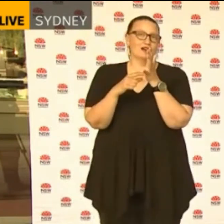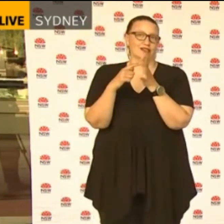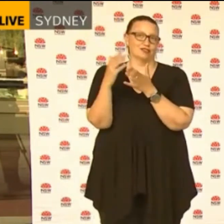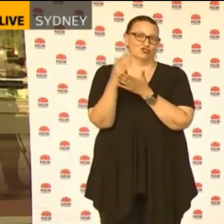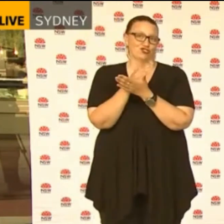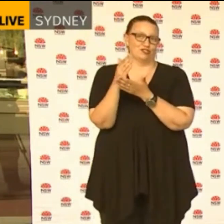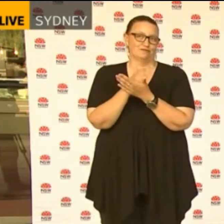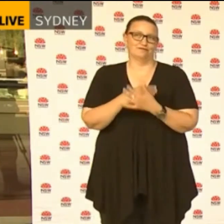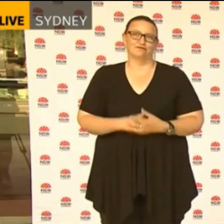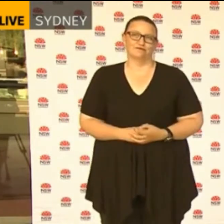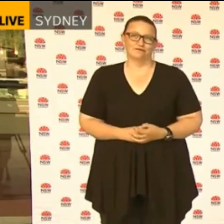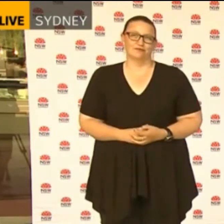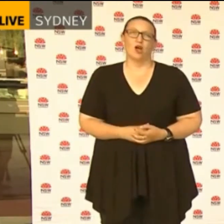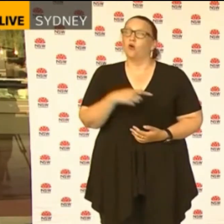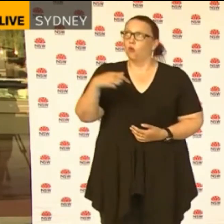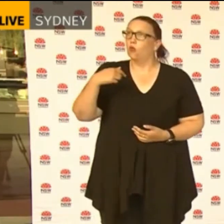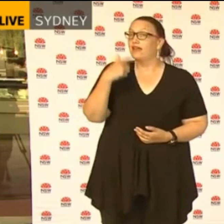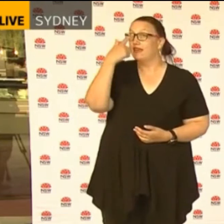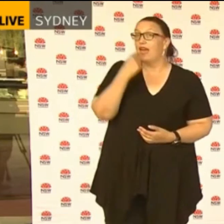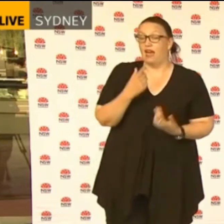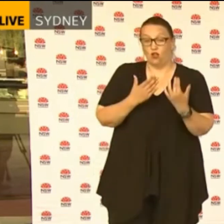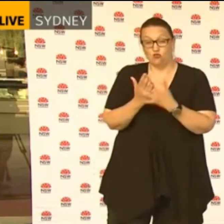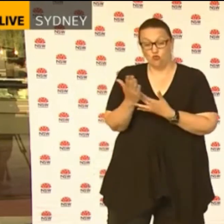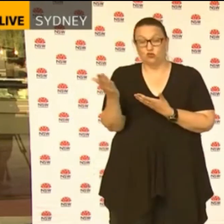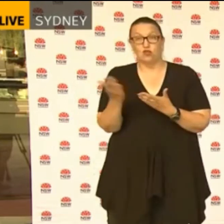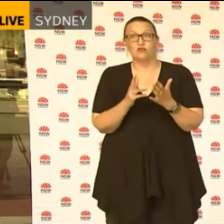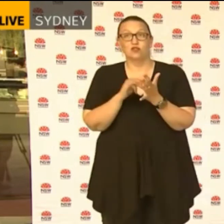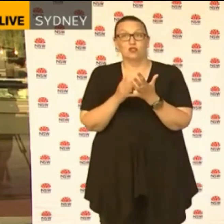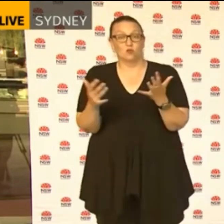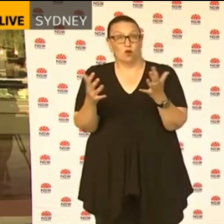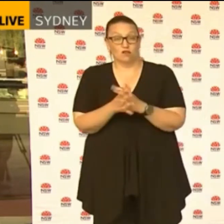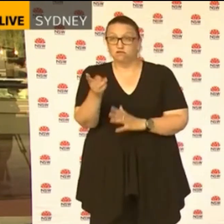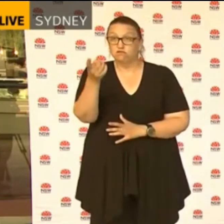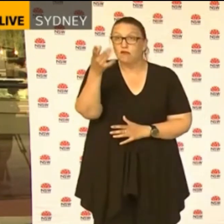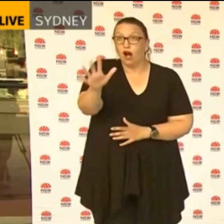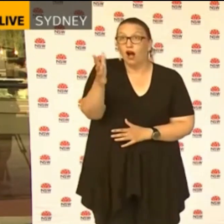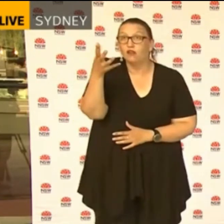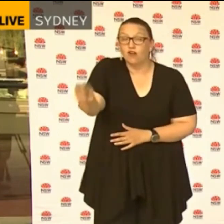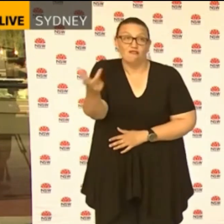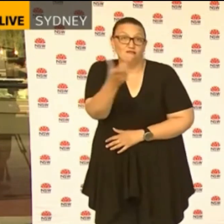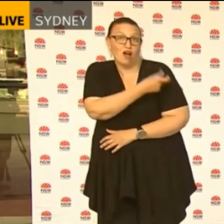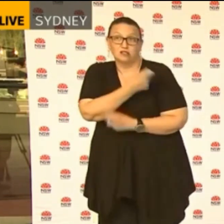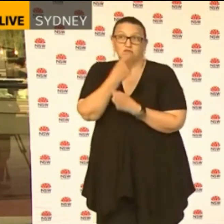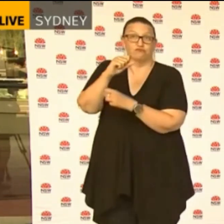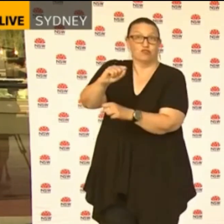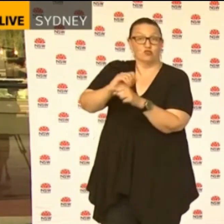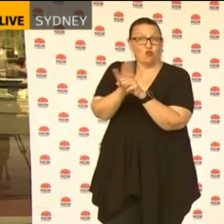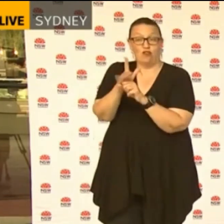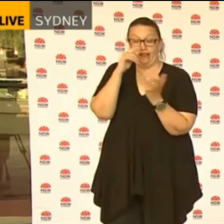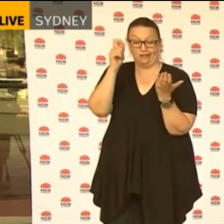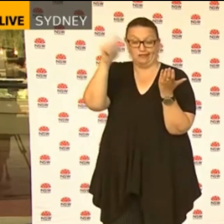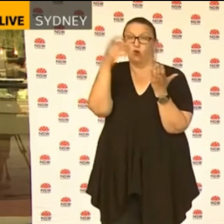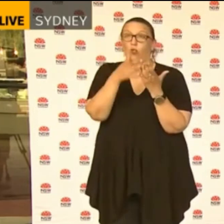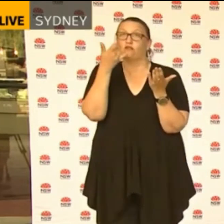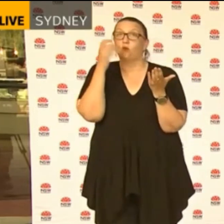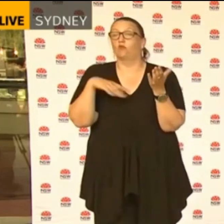have people have a tick on their phone if they've received the vaccine, as evidence that they've got the vaccine. So I think there's a positive ways we can incentivise people to